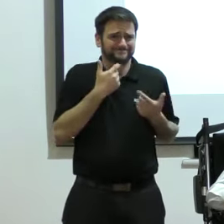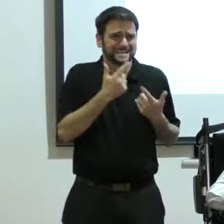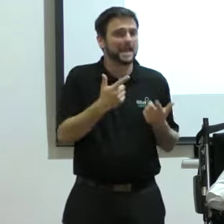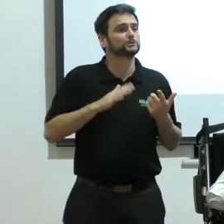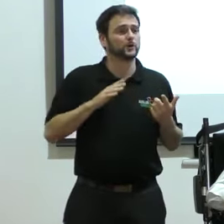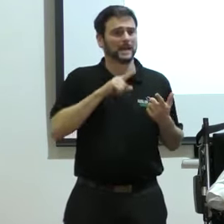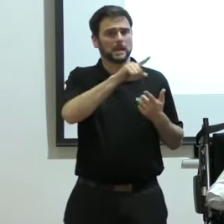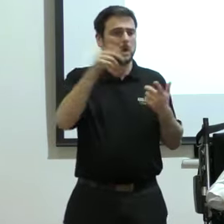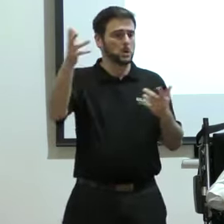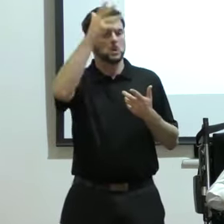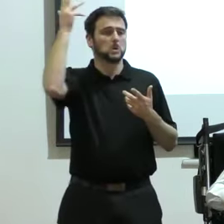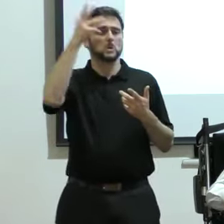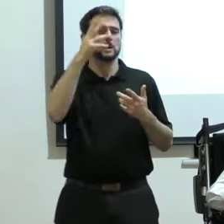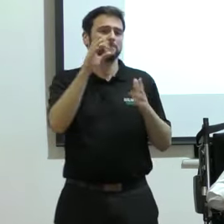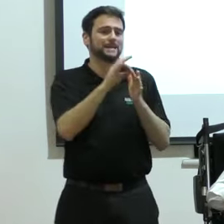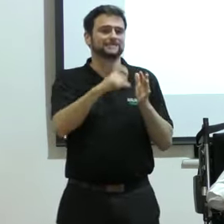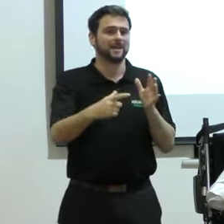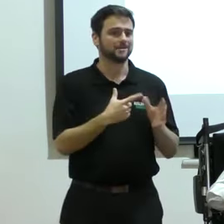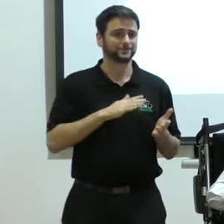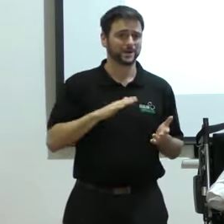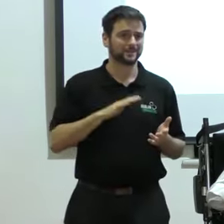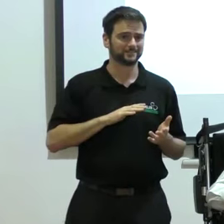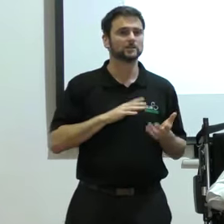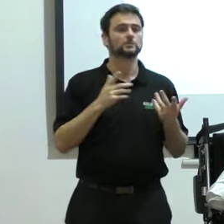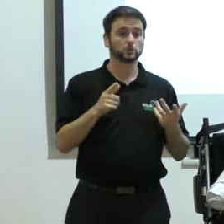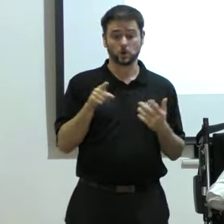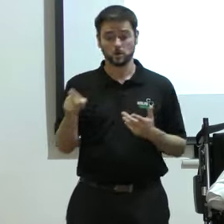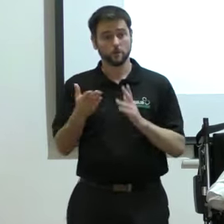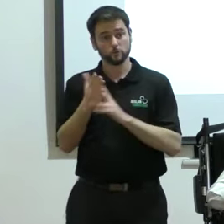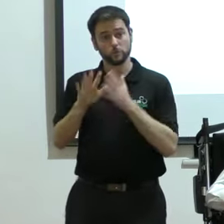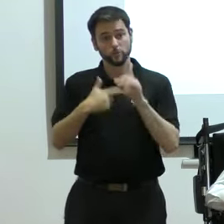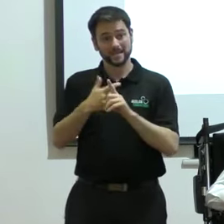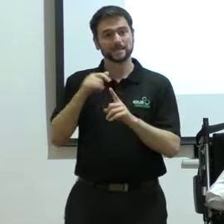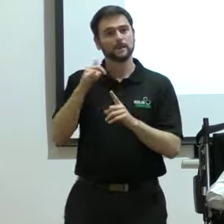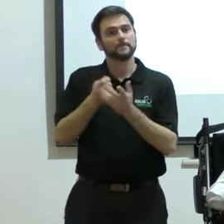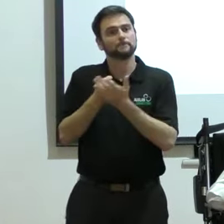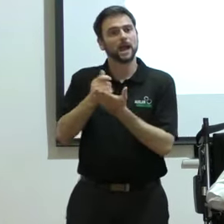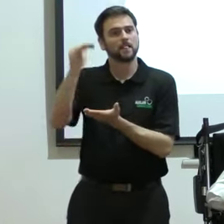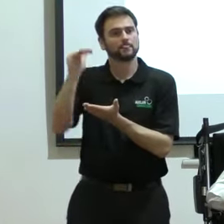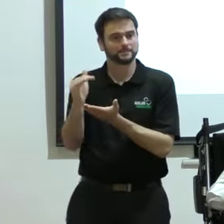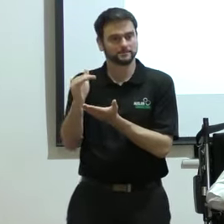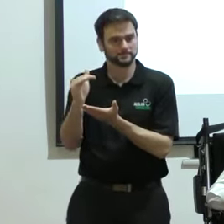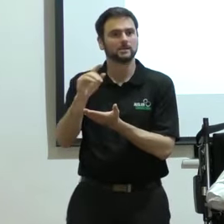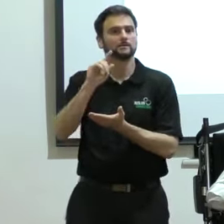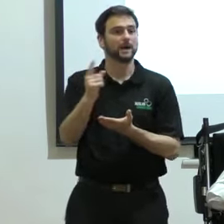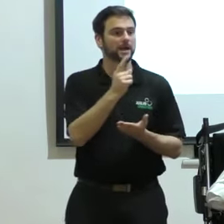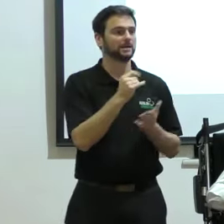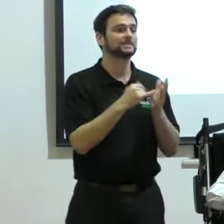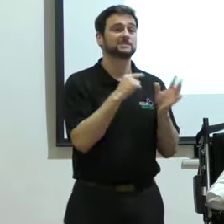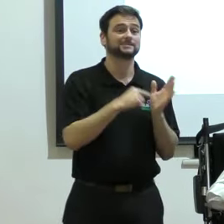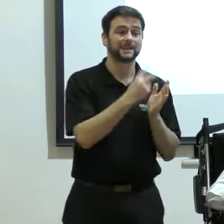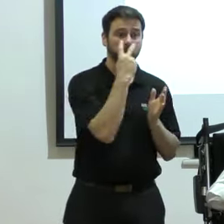cool. So you can save money in one area and then use that extra money in another area if you want. It's about being